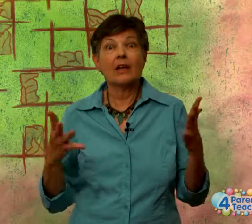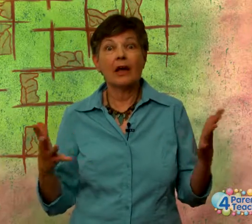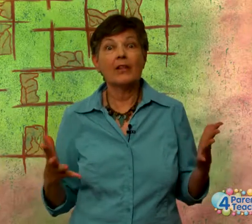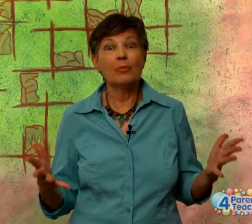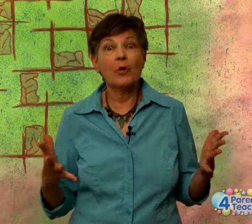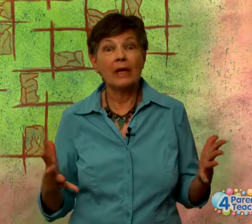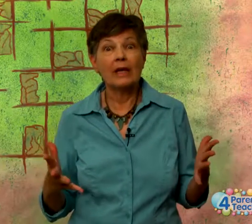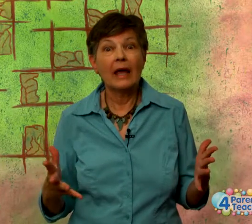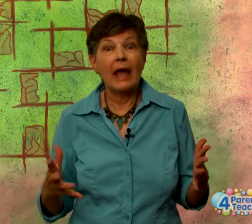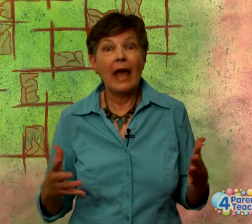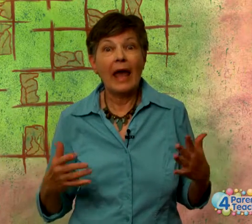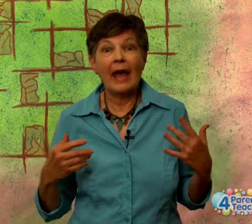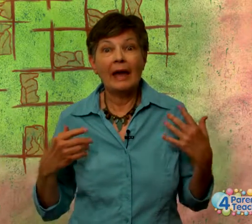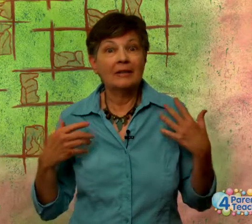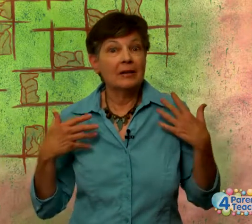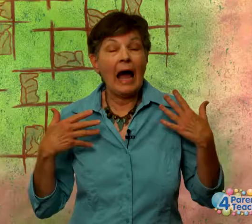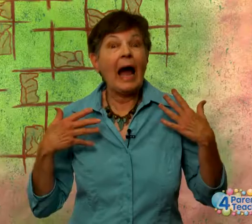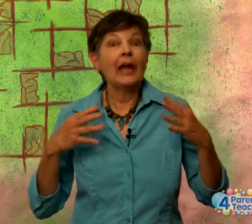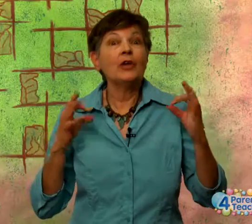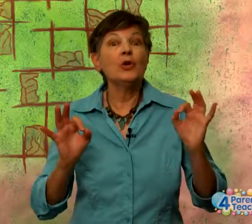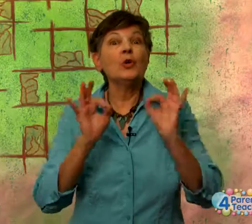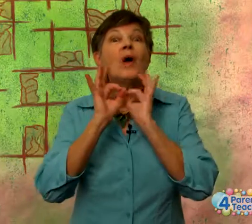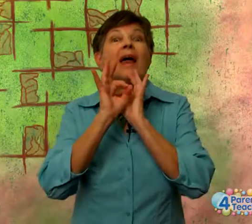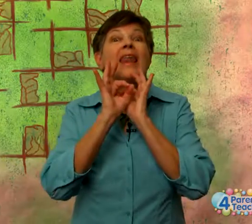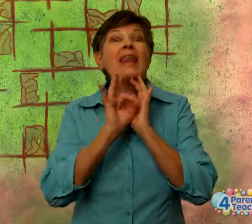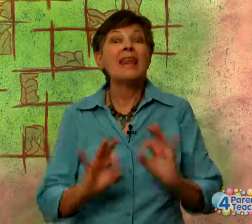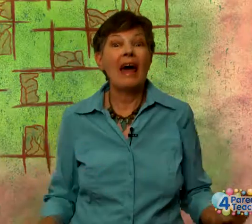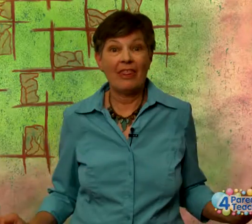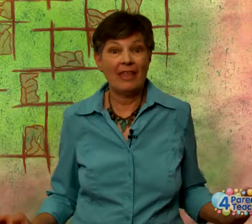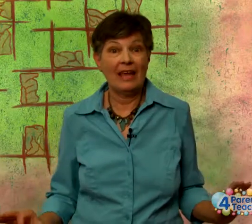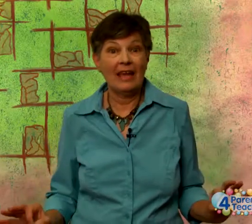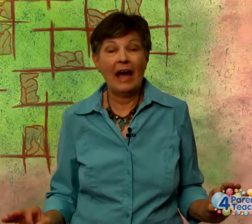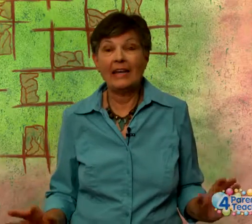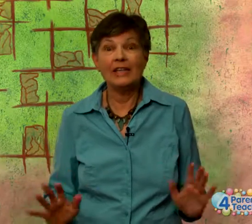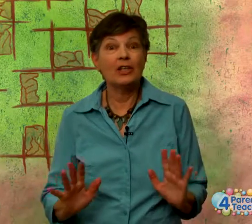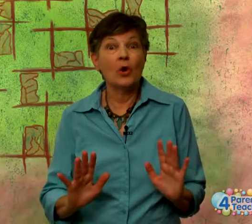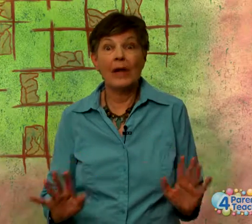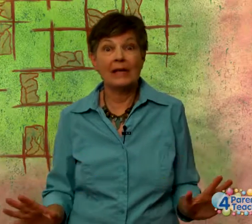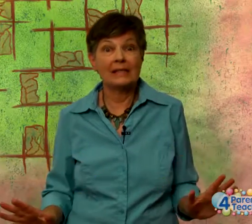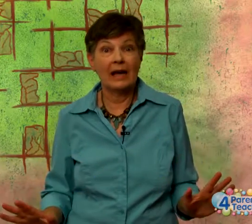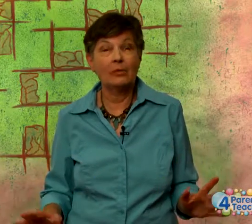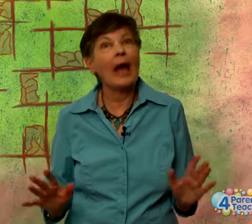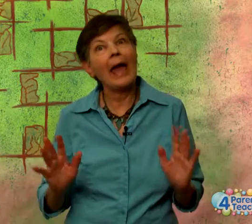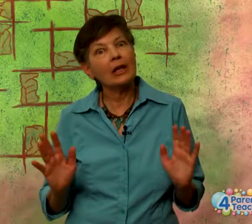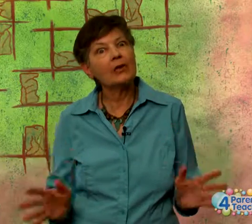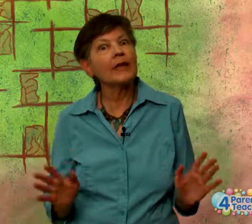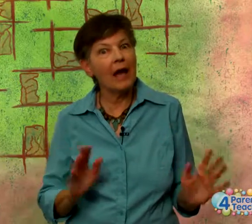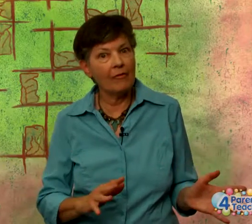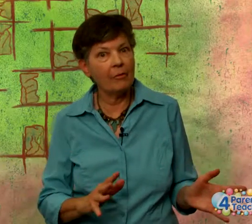o'clock in the morning and I knew nothing. I didn't know any signs. Well, I had learned the